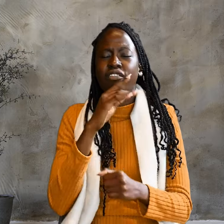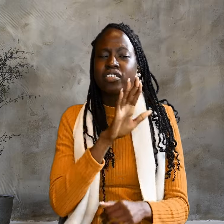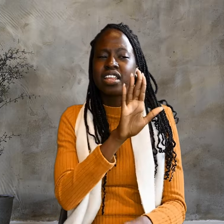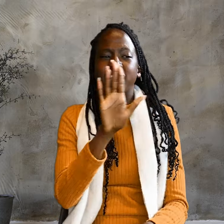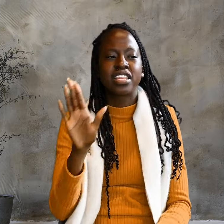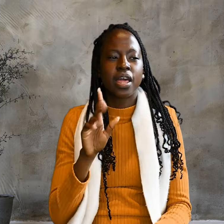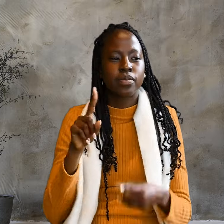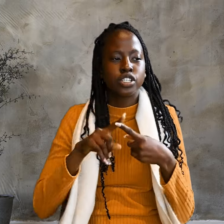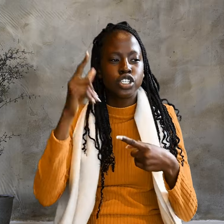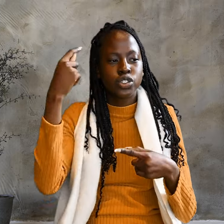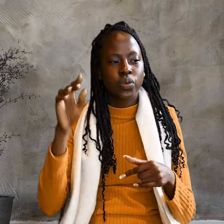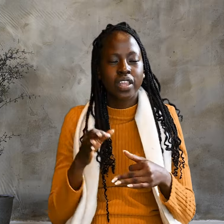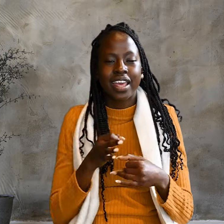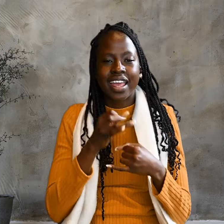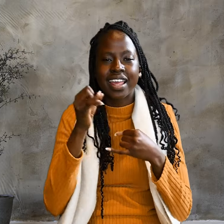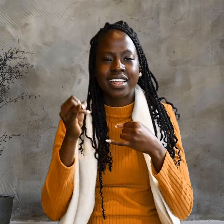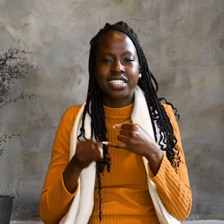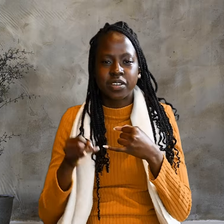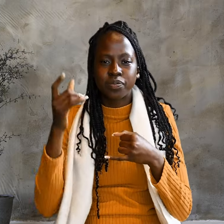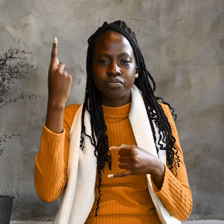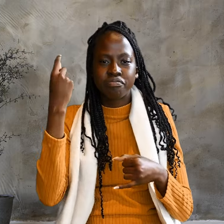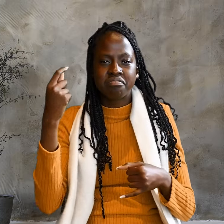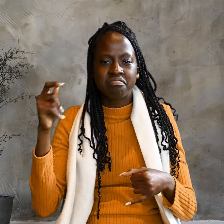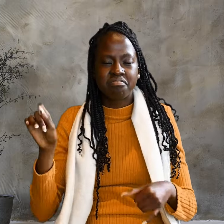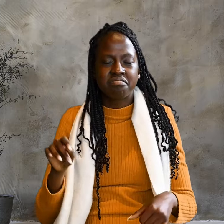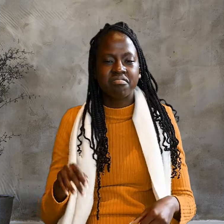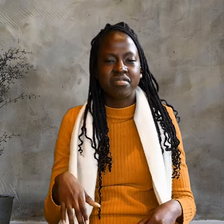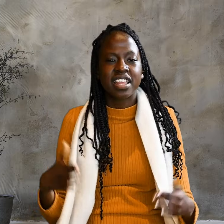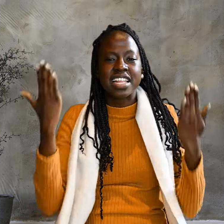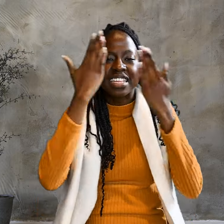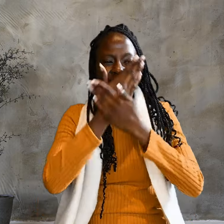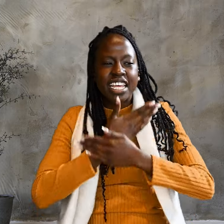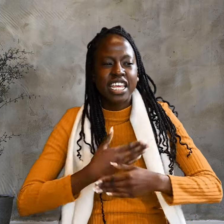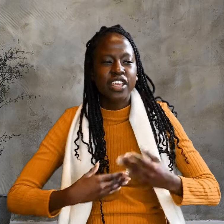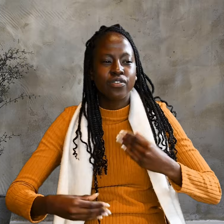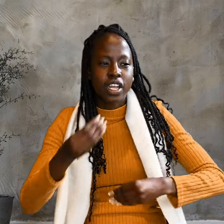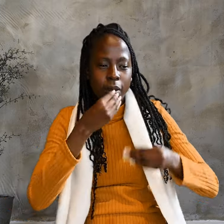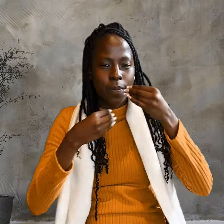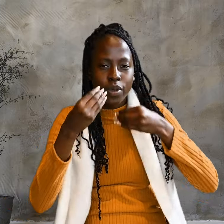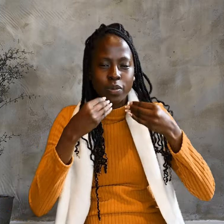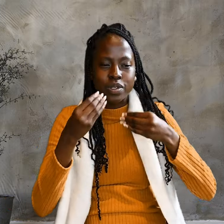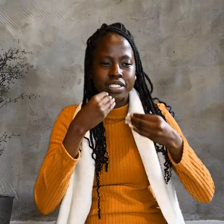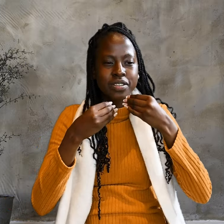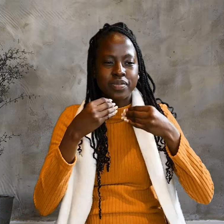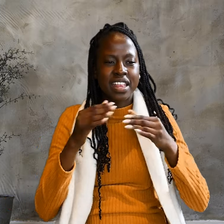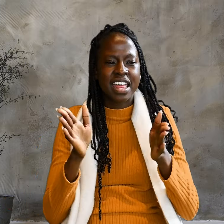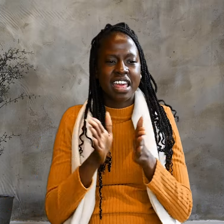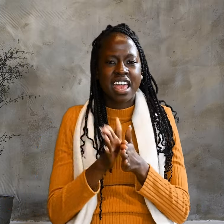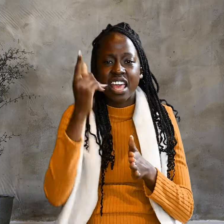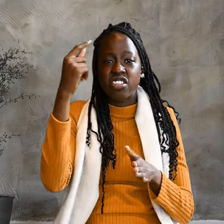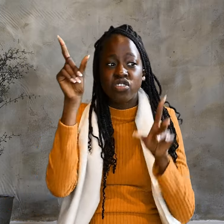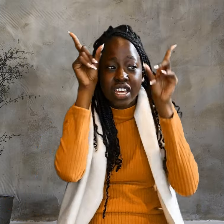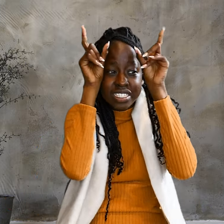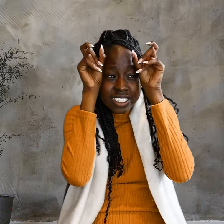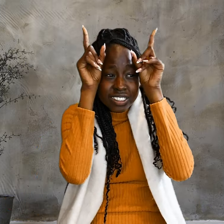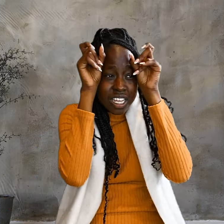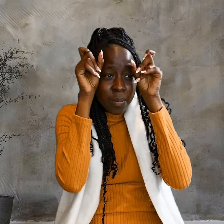end. The evening meal was in progress, and the devil had already prompted Judas,